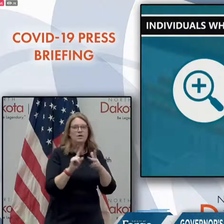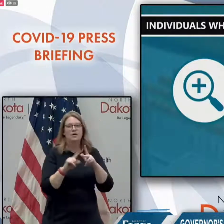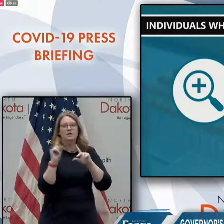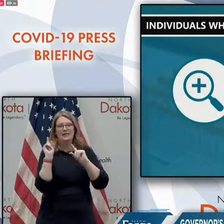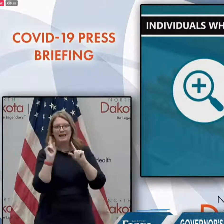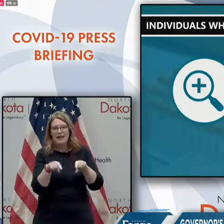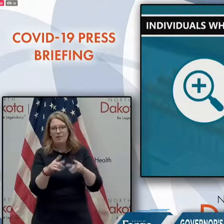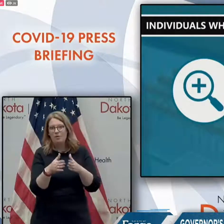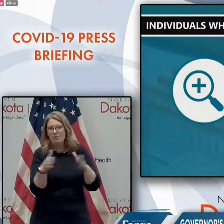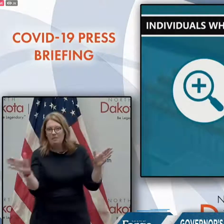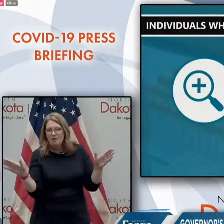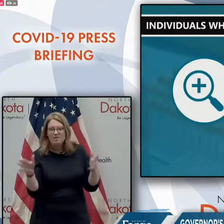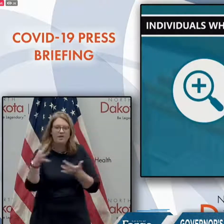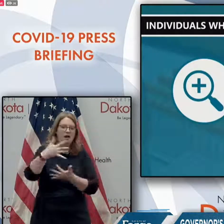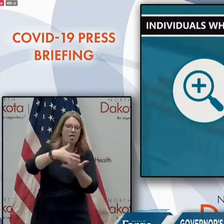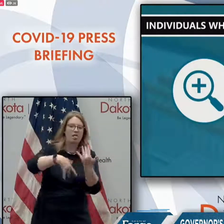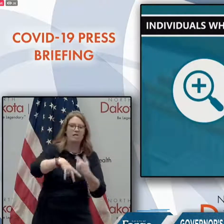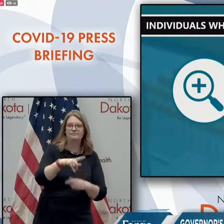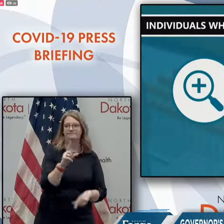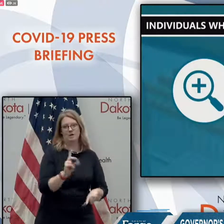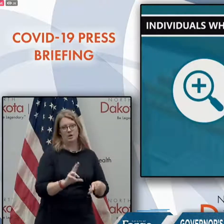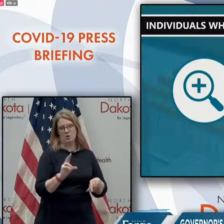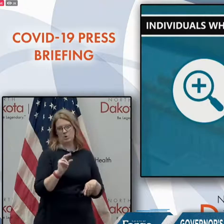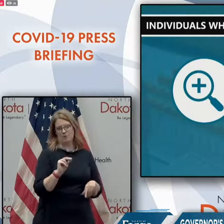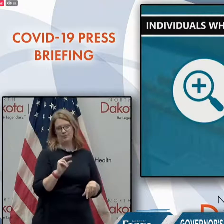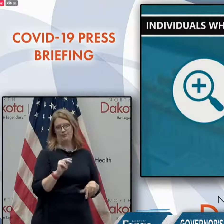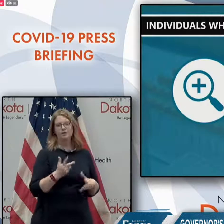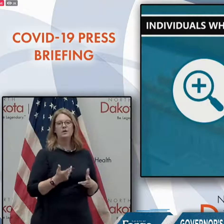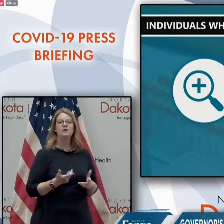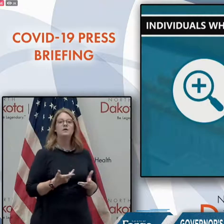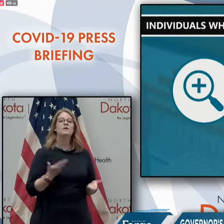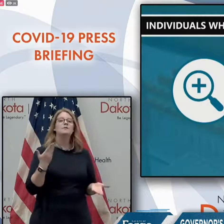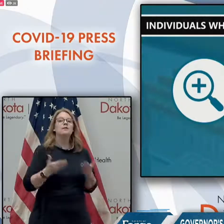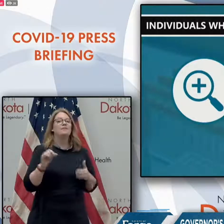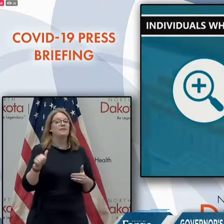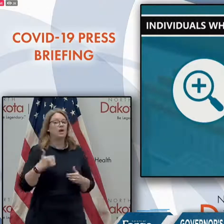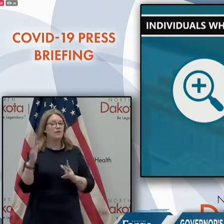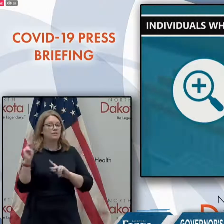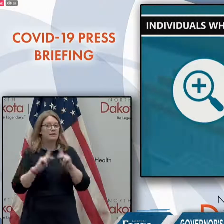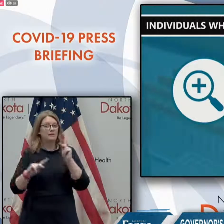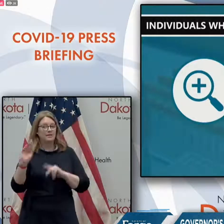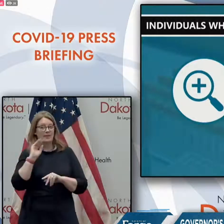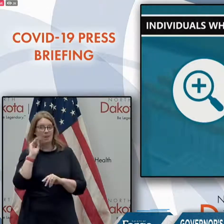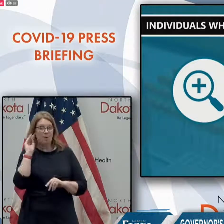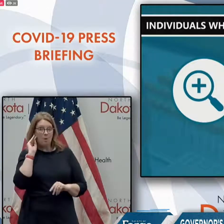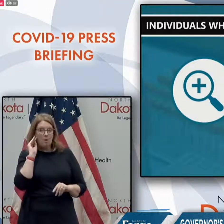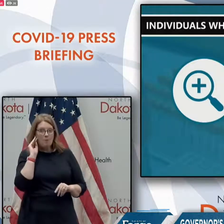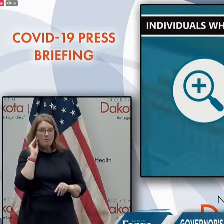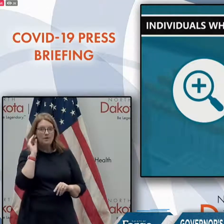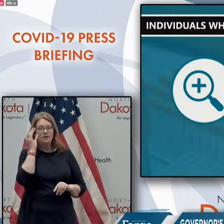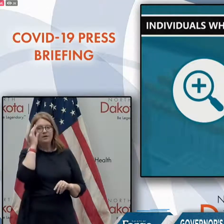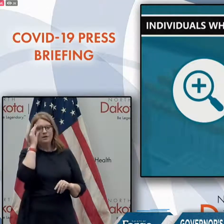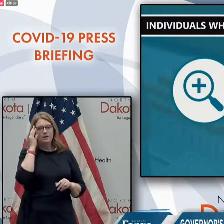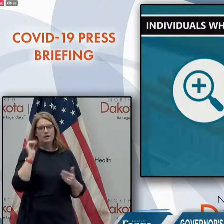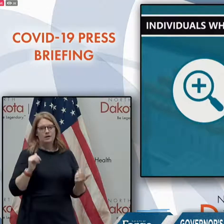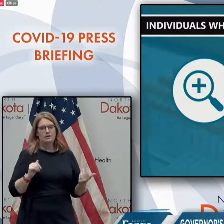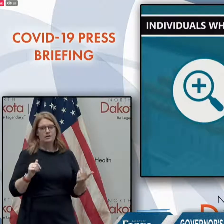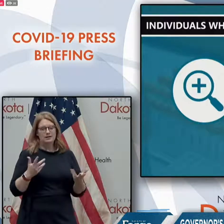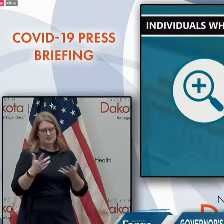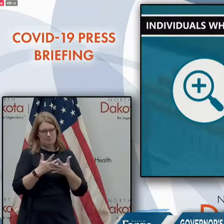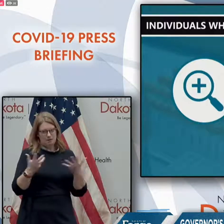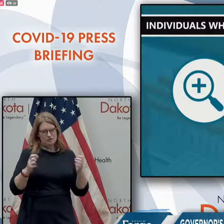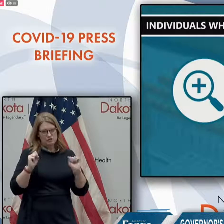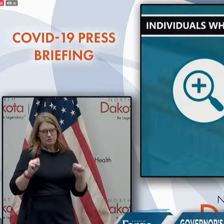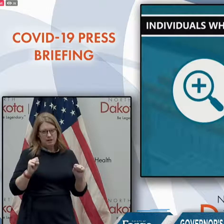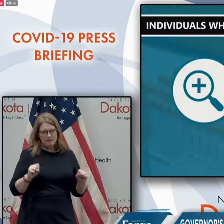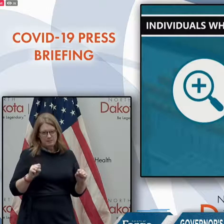gatherings, anything like that. Now, there may be other people in the household with them. You know, we can't always avoid that. As much as